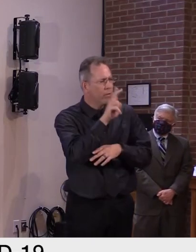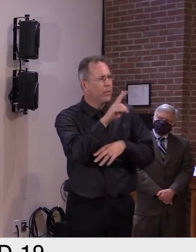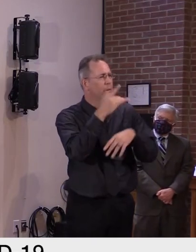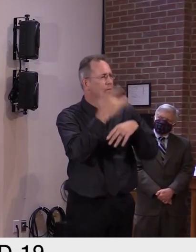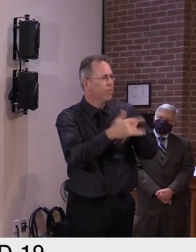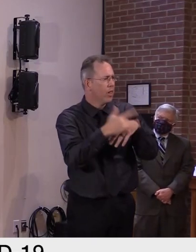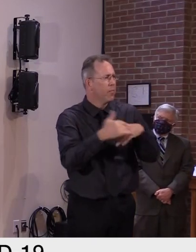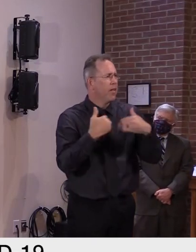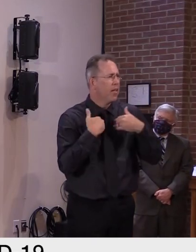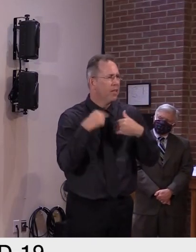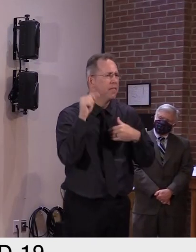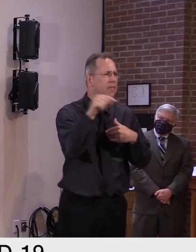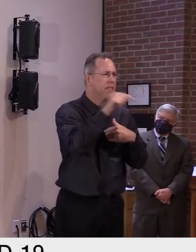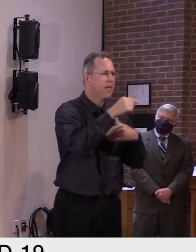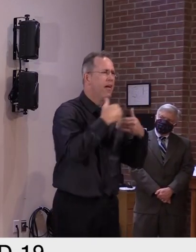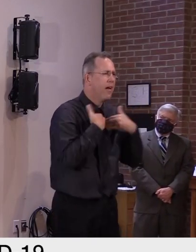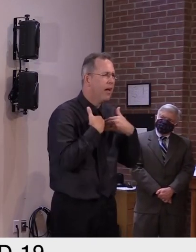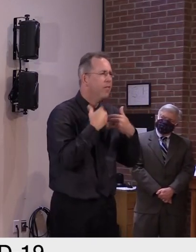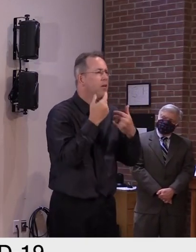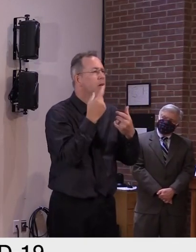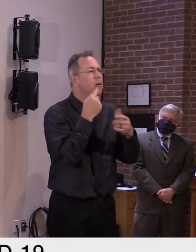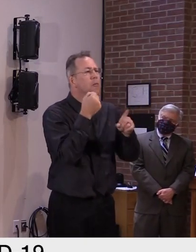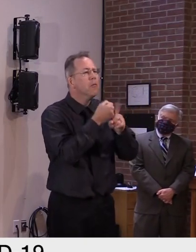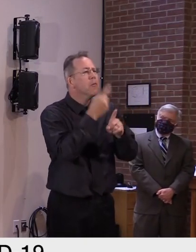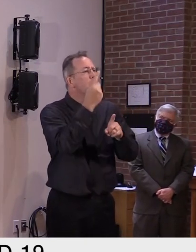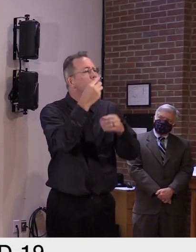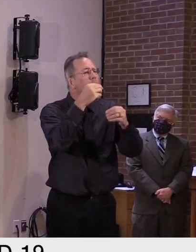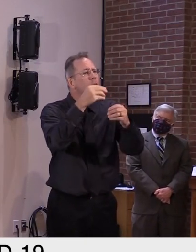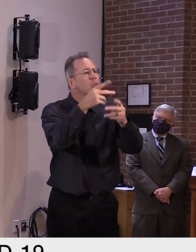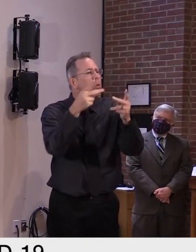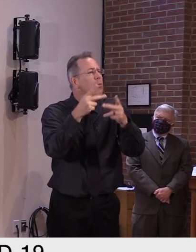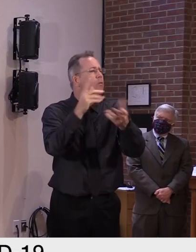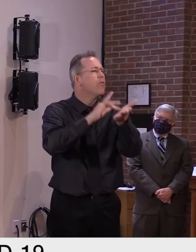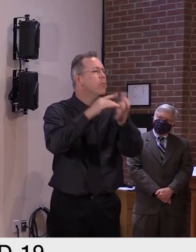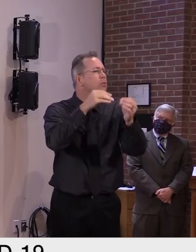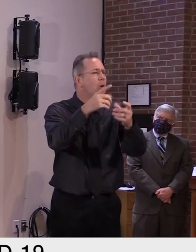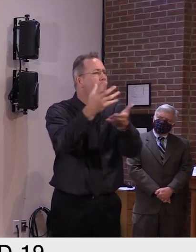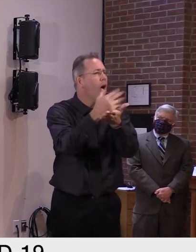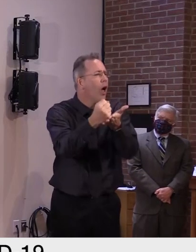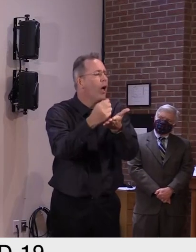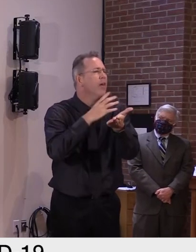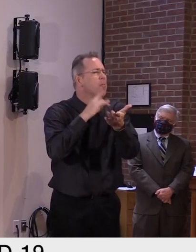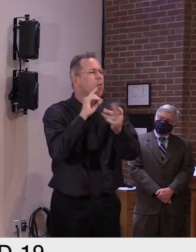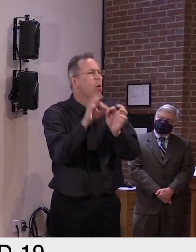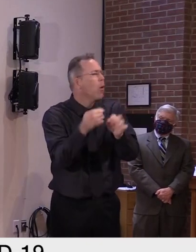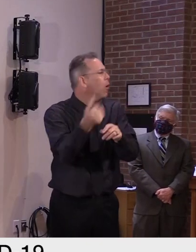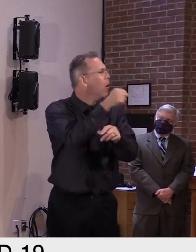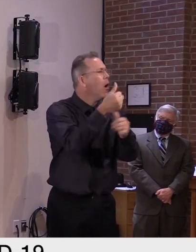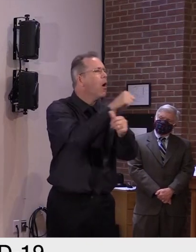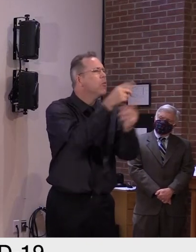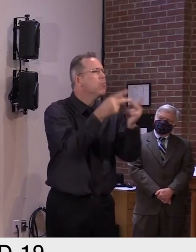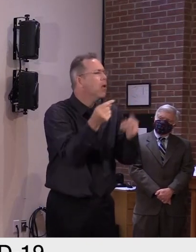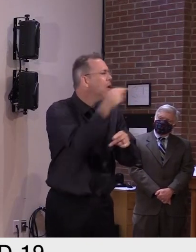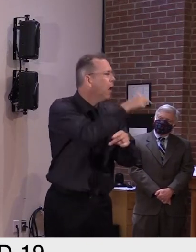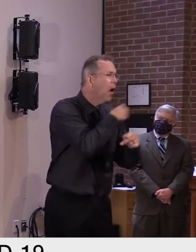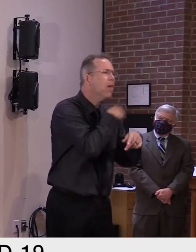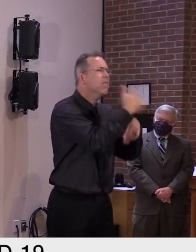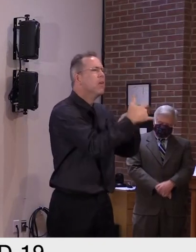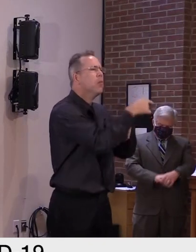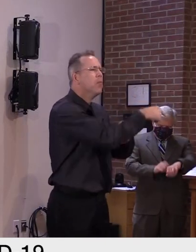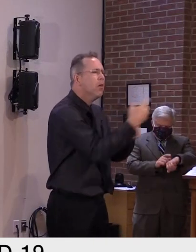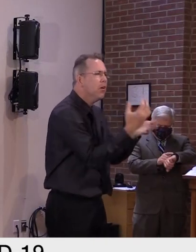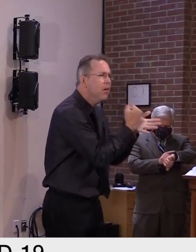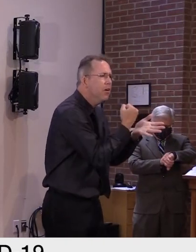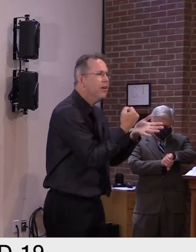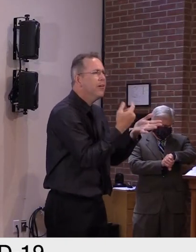pharmacy here or there. And if, of course, if that event coincides with the time the person